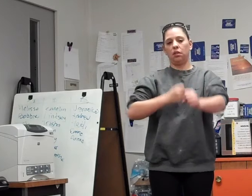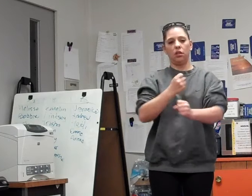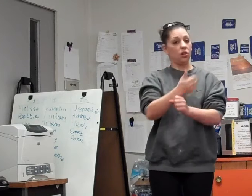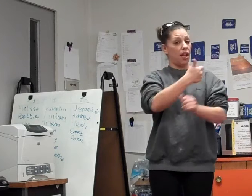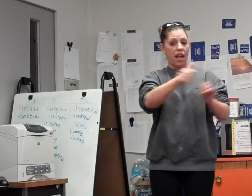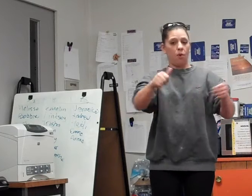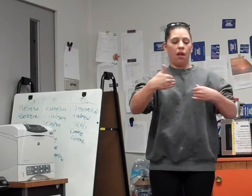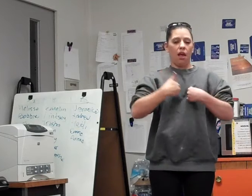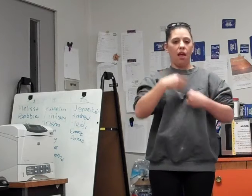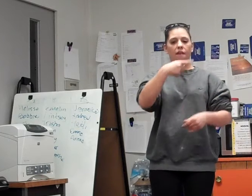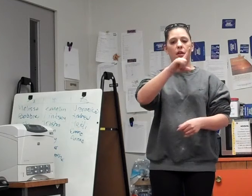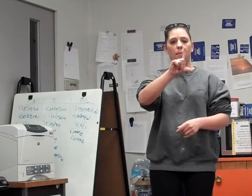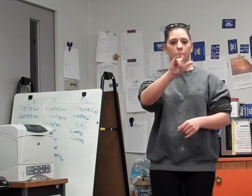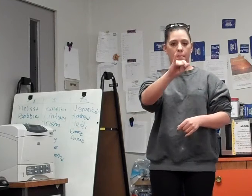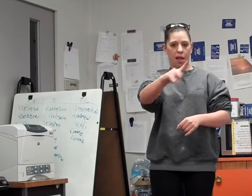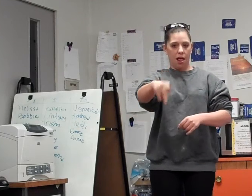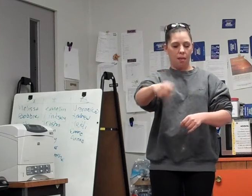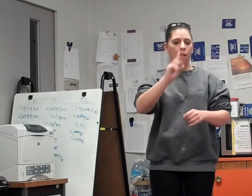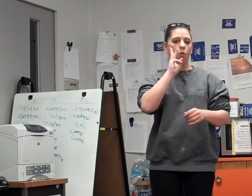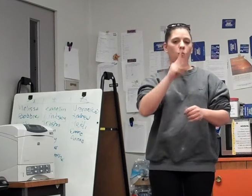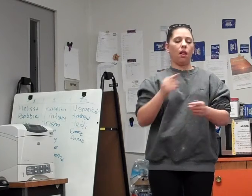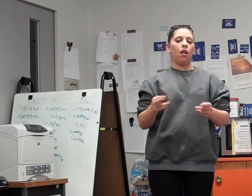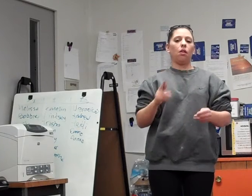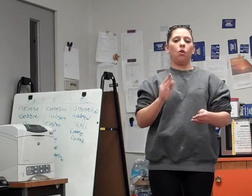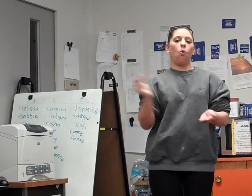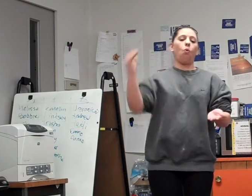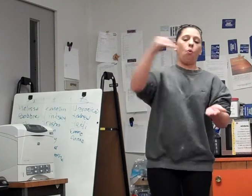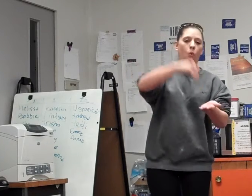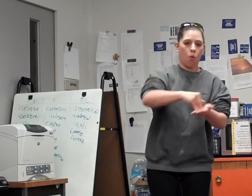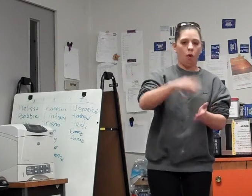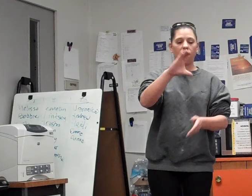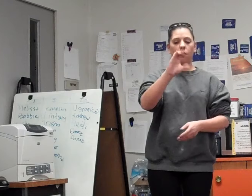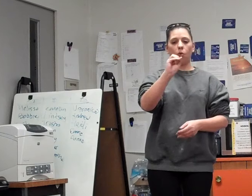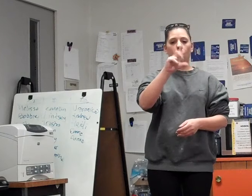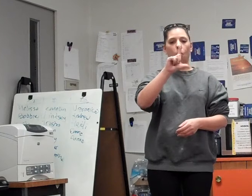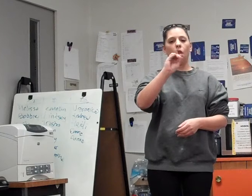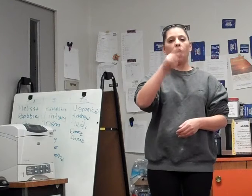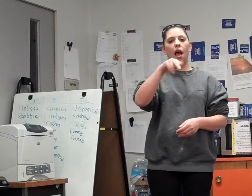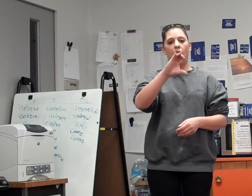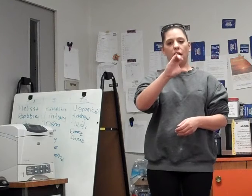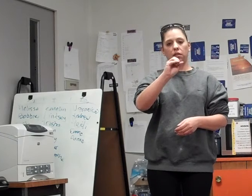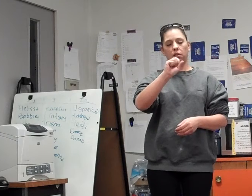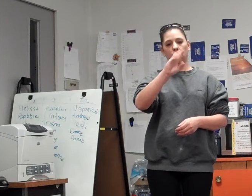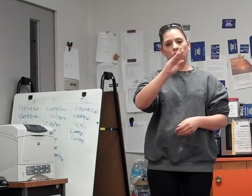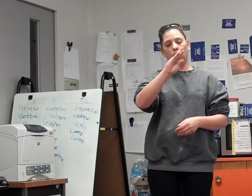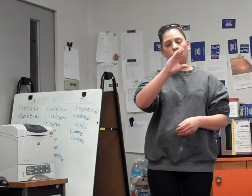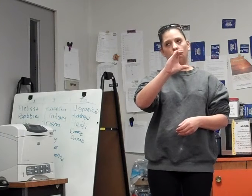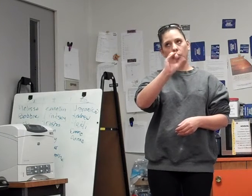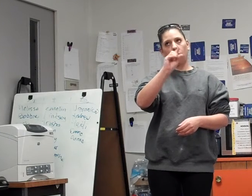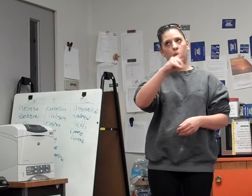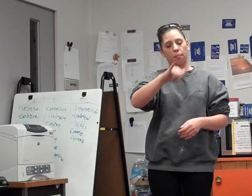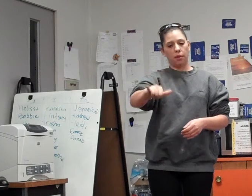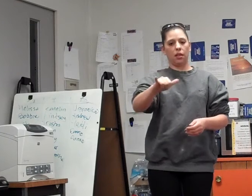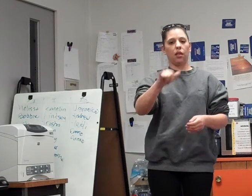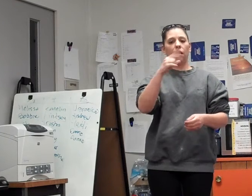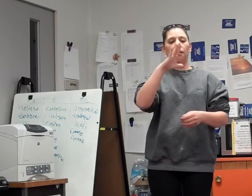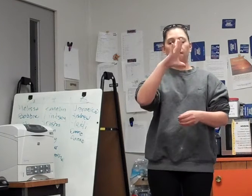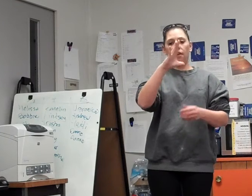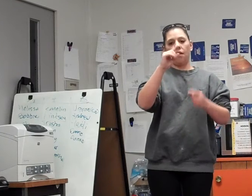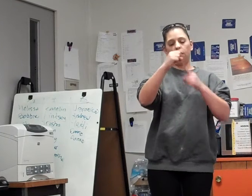polyp will have a repeat colonoscopy in less than 5 years. If it's an adenoma polyp, then they